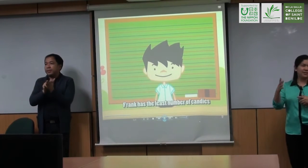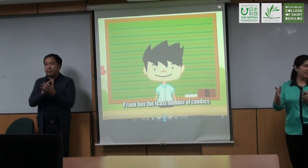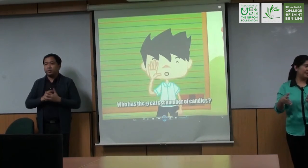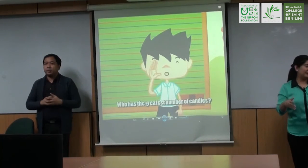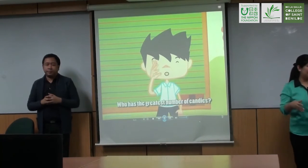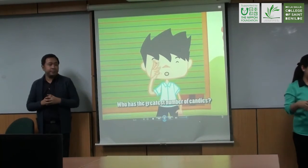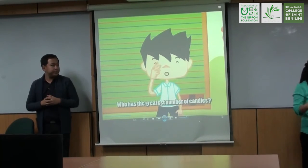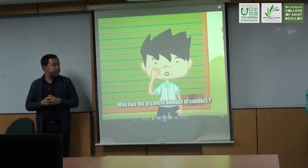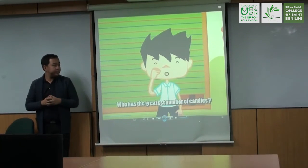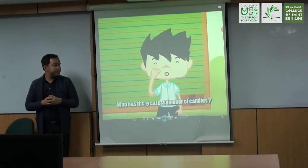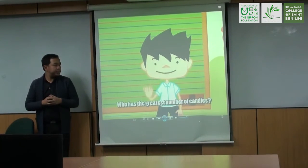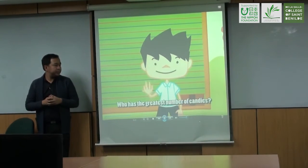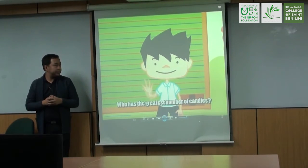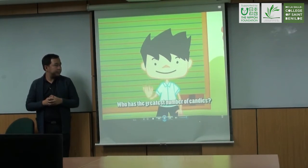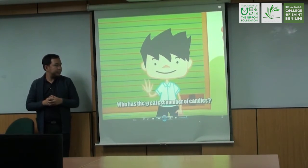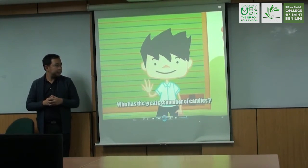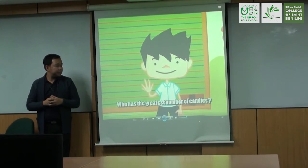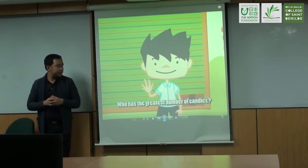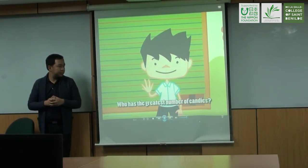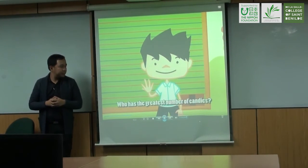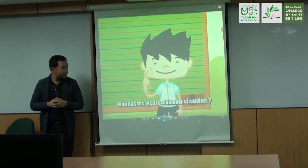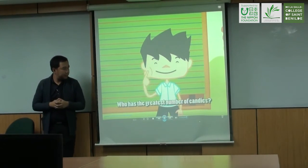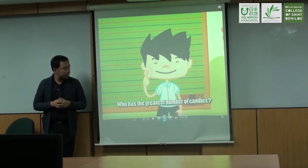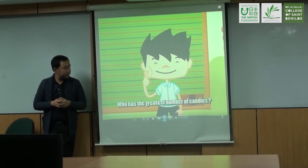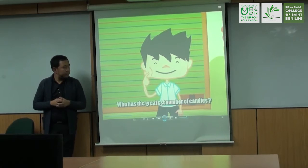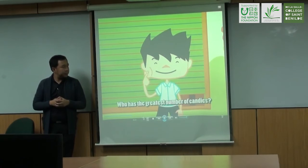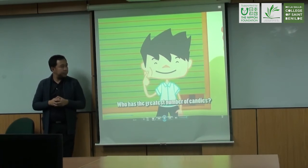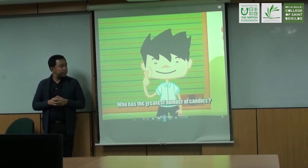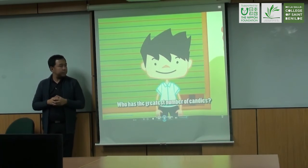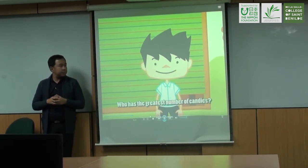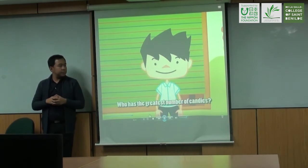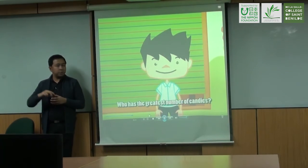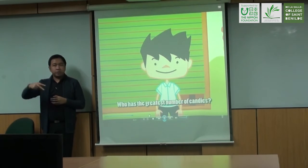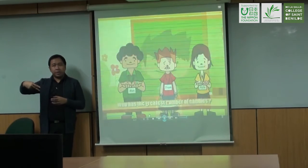Tapos there's the second part of it.